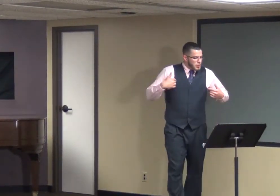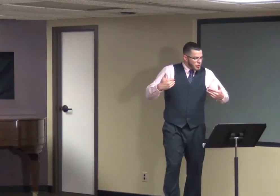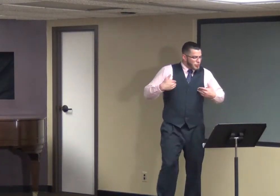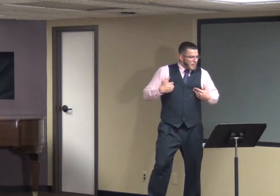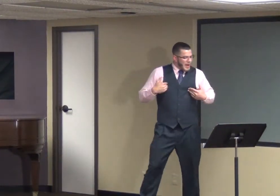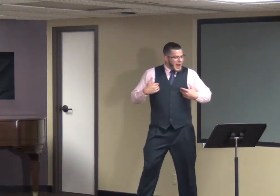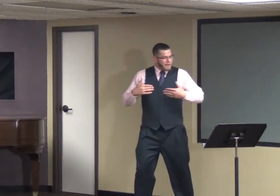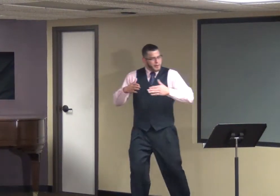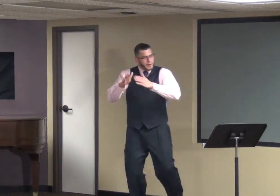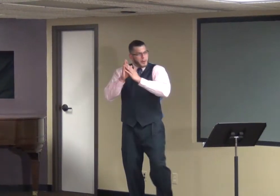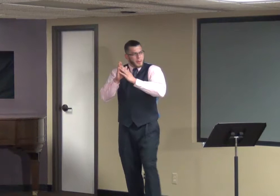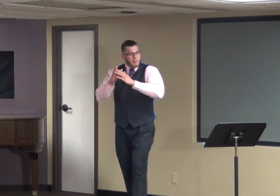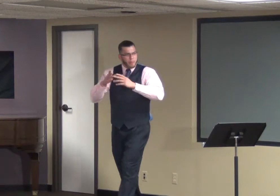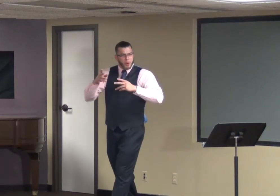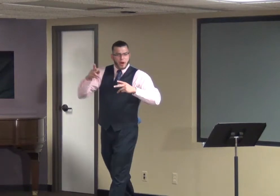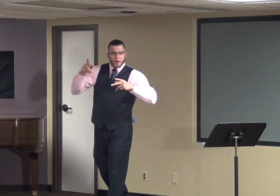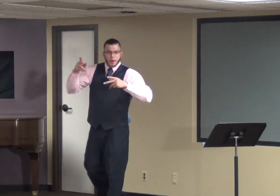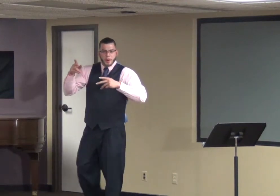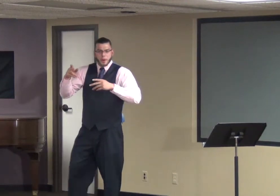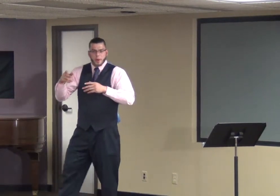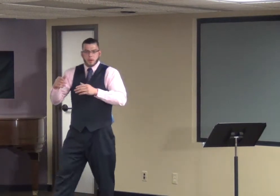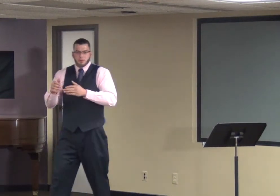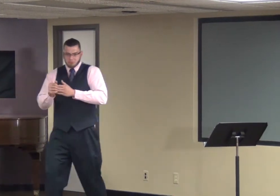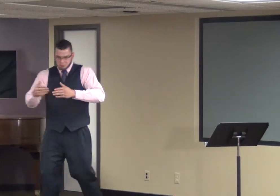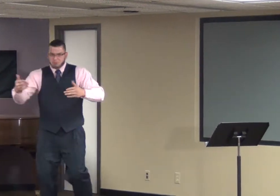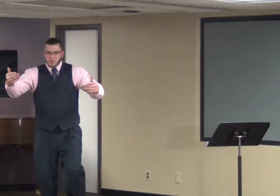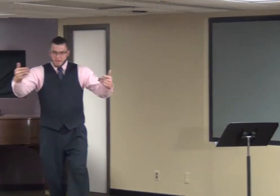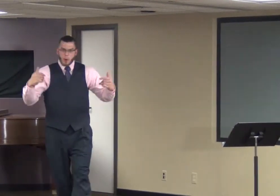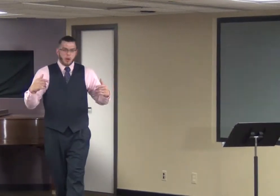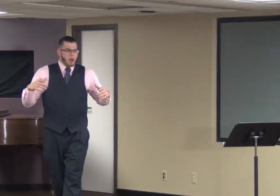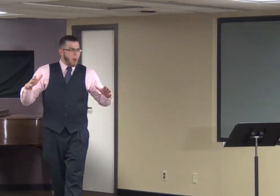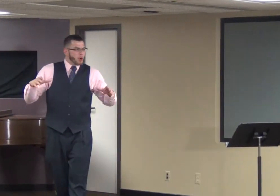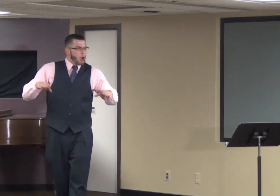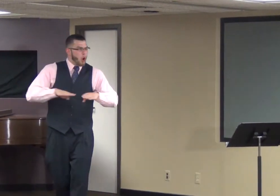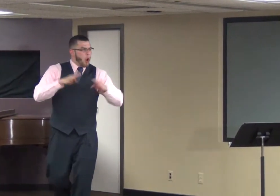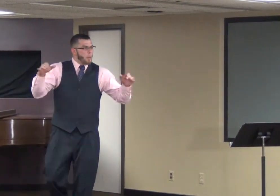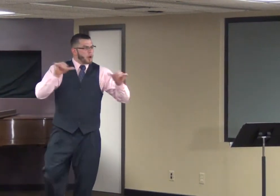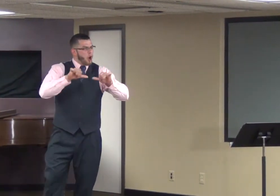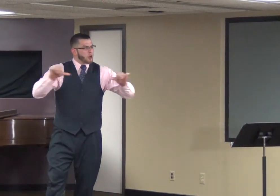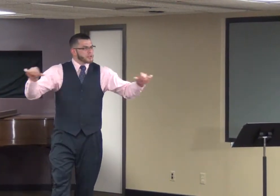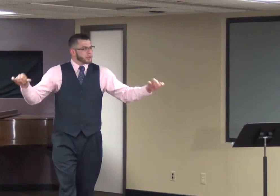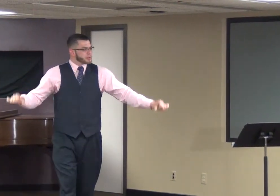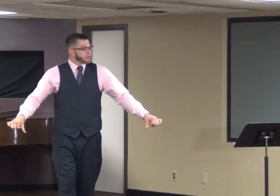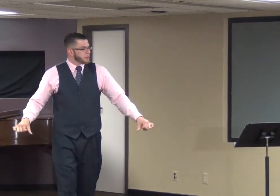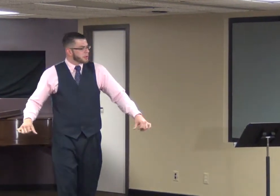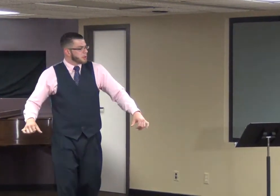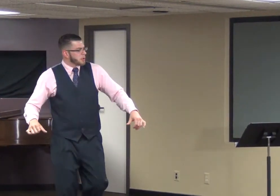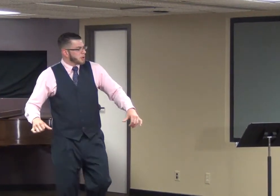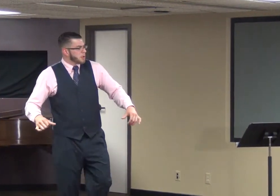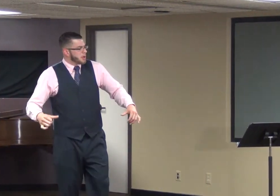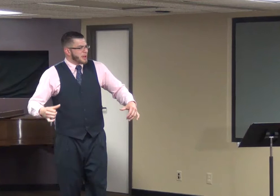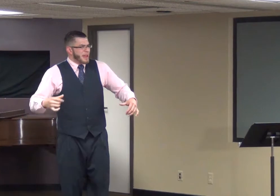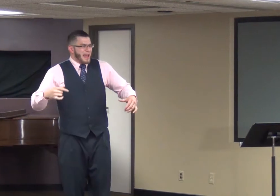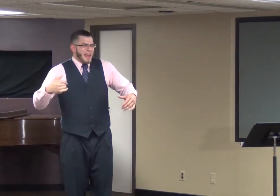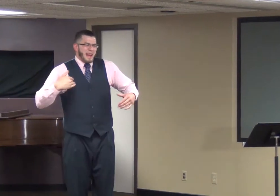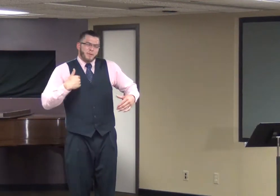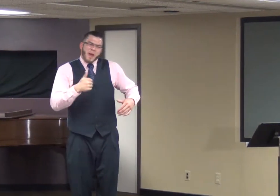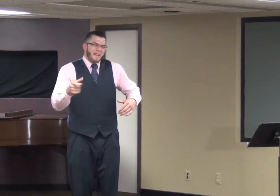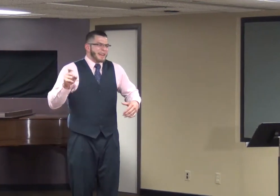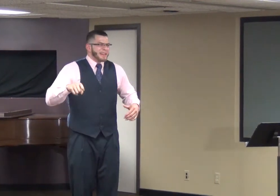So I'm going to have a prayer. They want to come, we're going to open the altar. If you have any